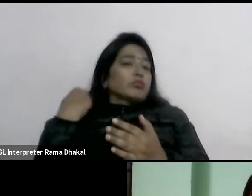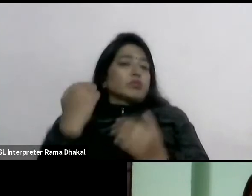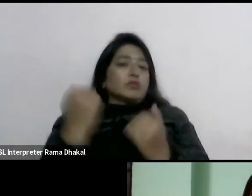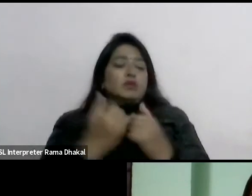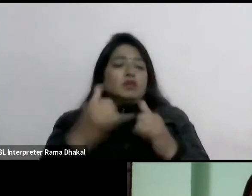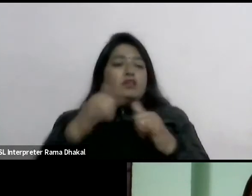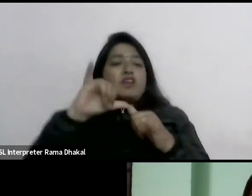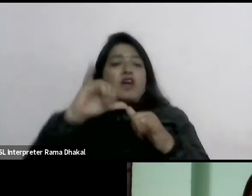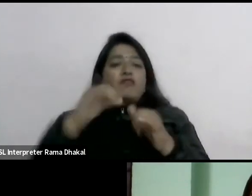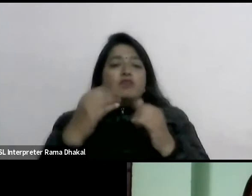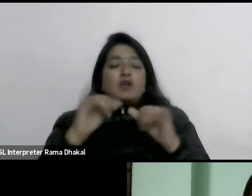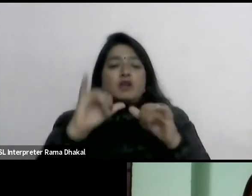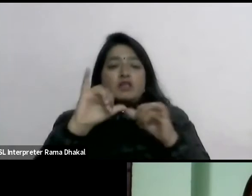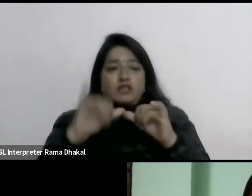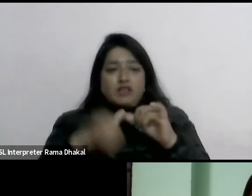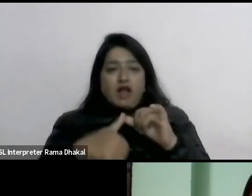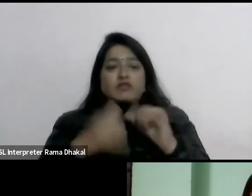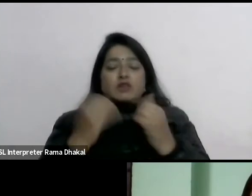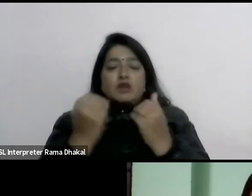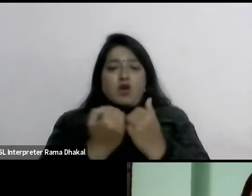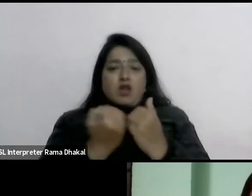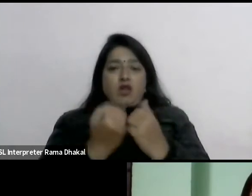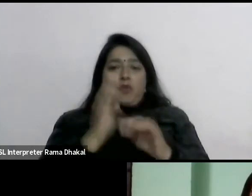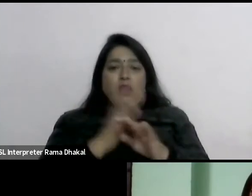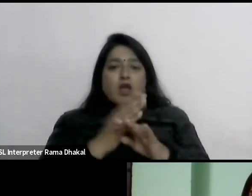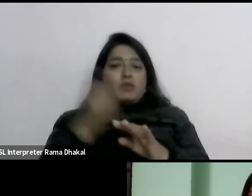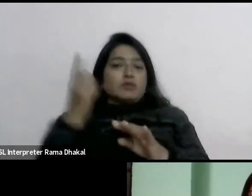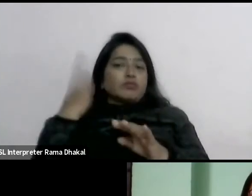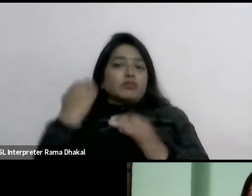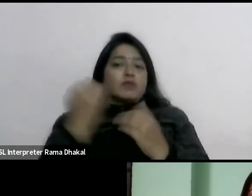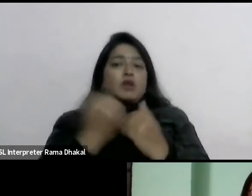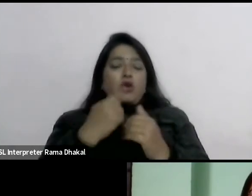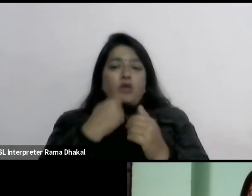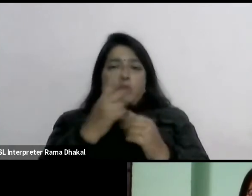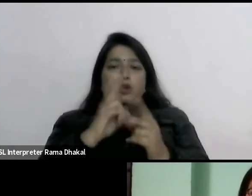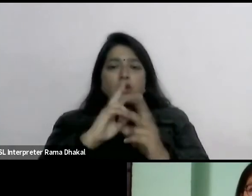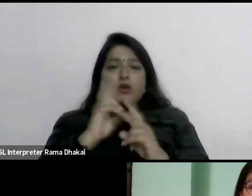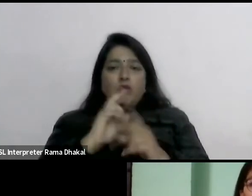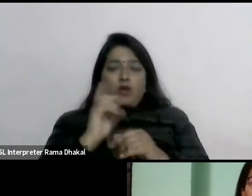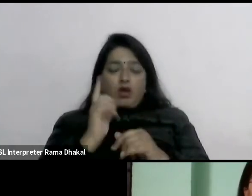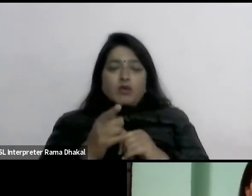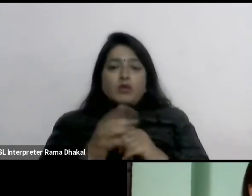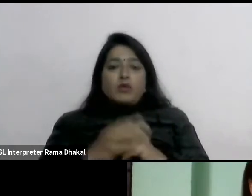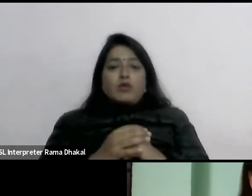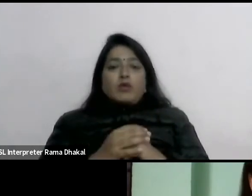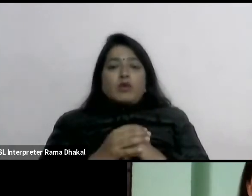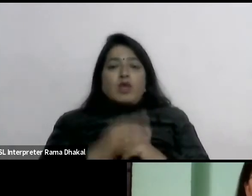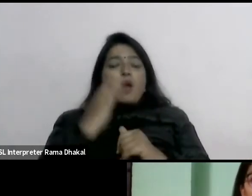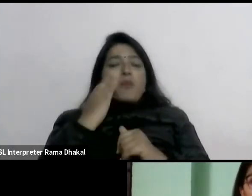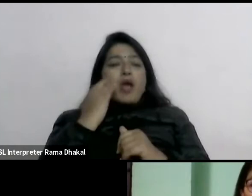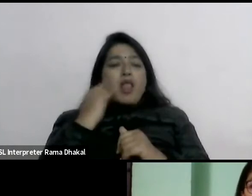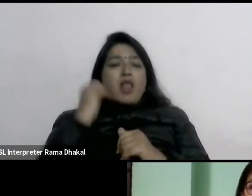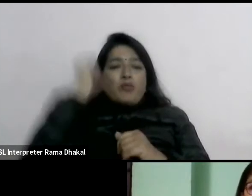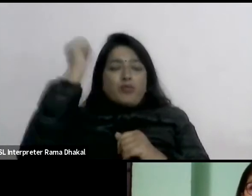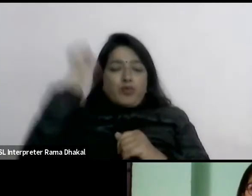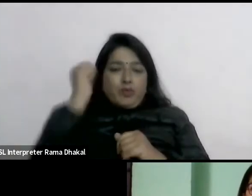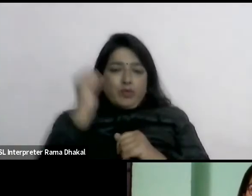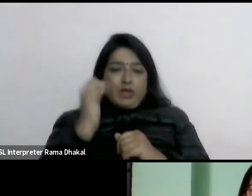final solution. So it would maybe an interesting case study just for the women's movement generally, as I